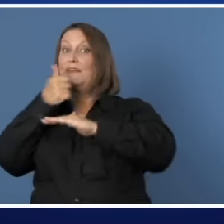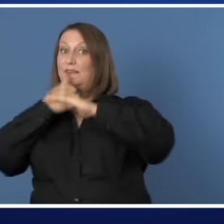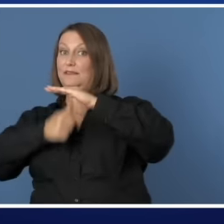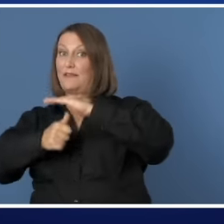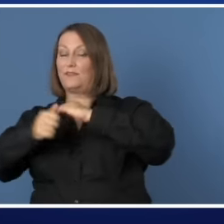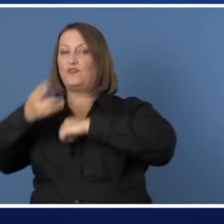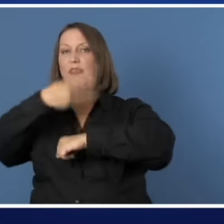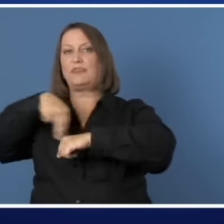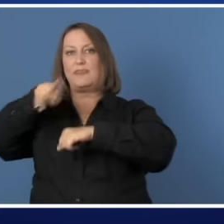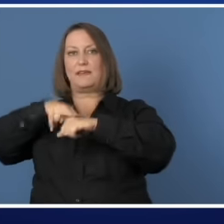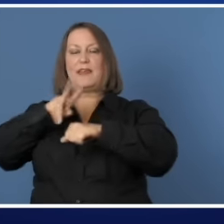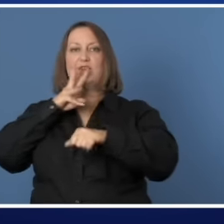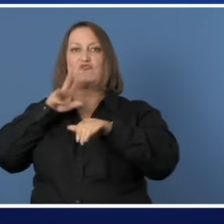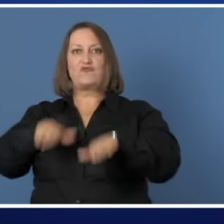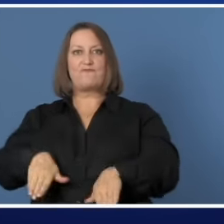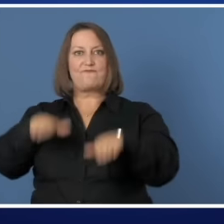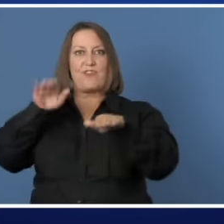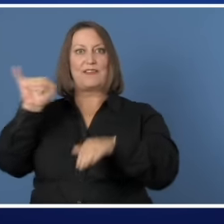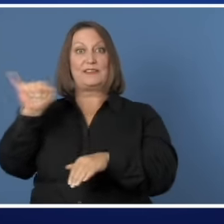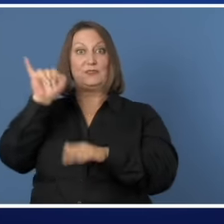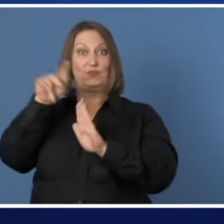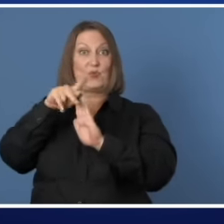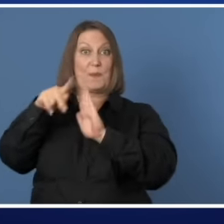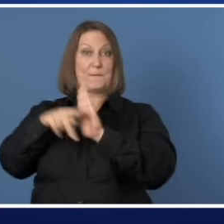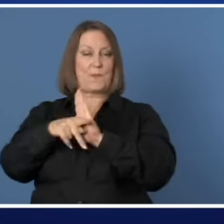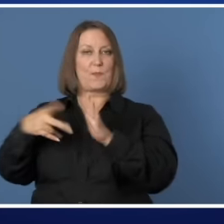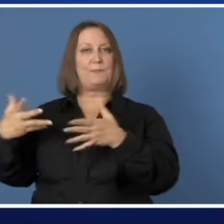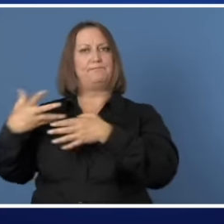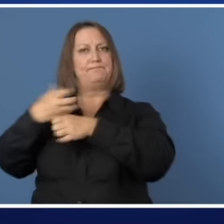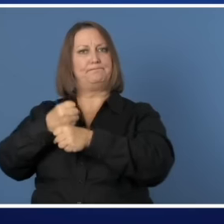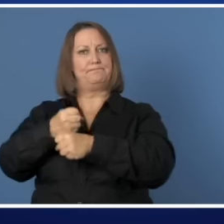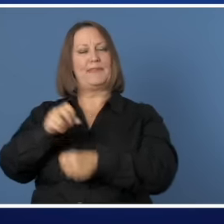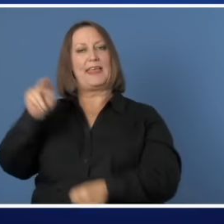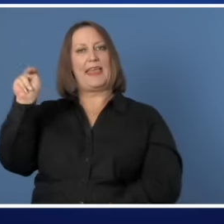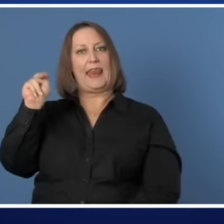Program, NFIP.